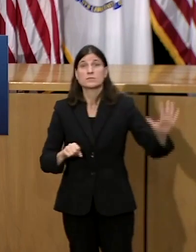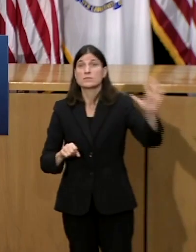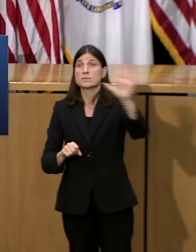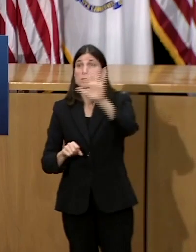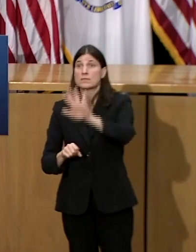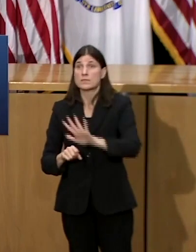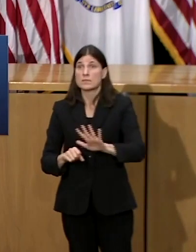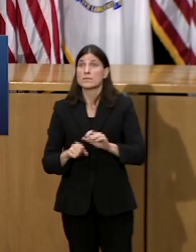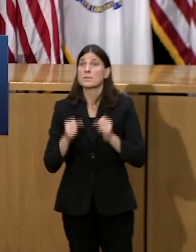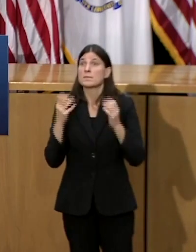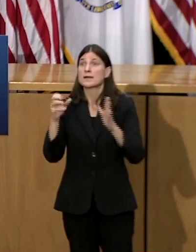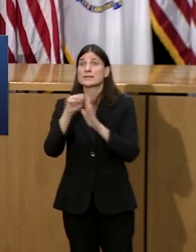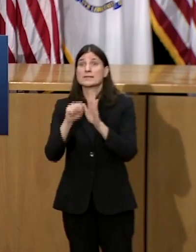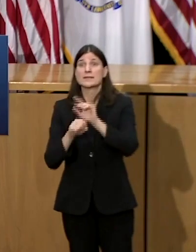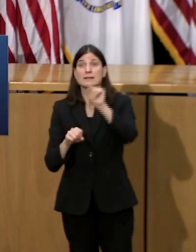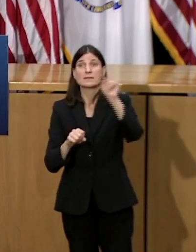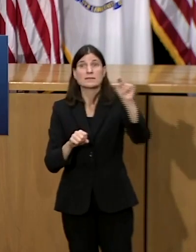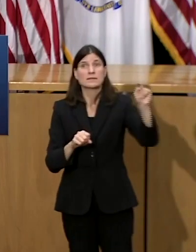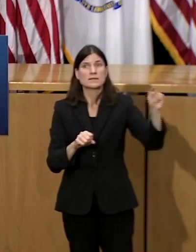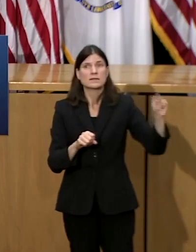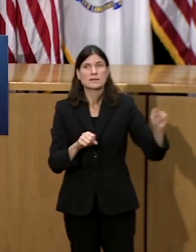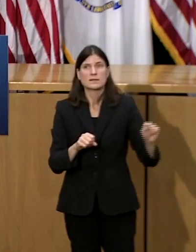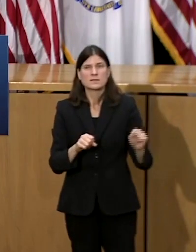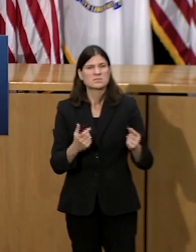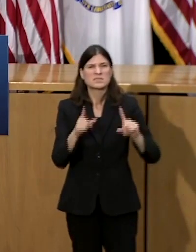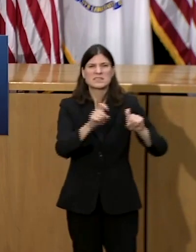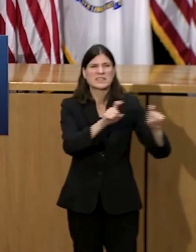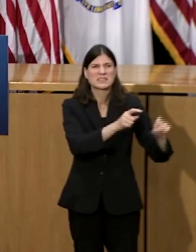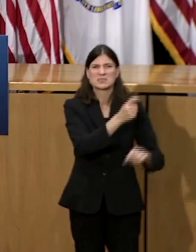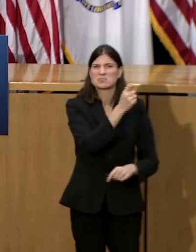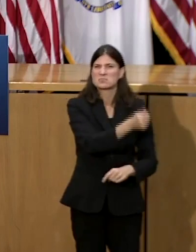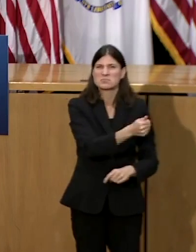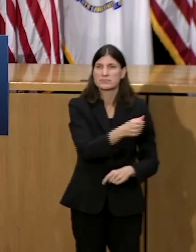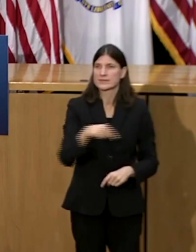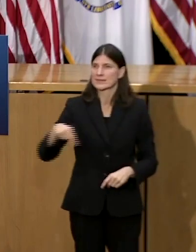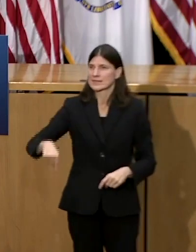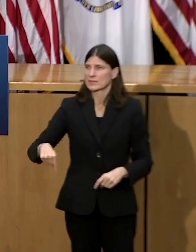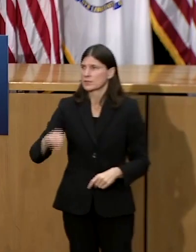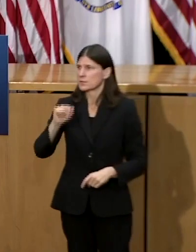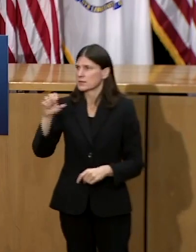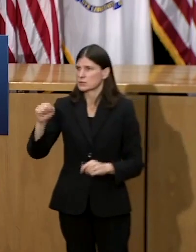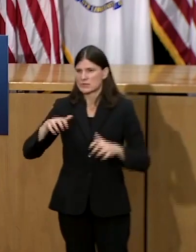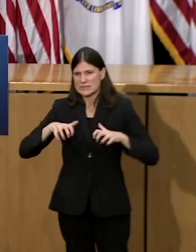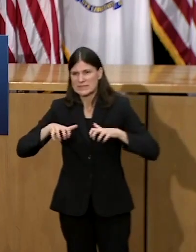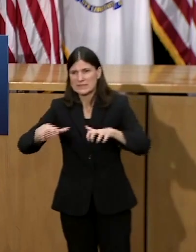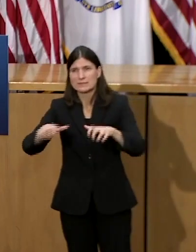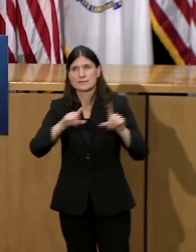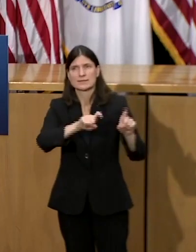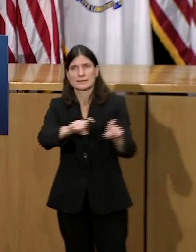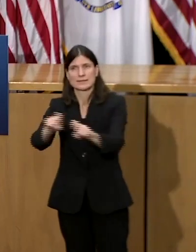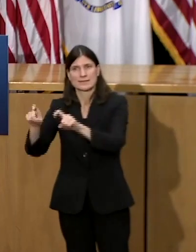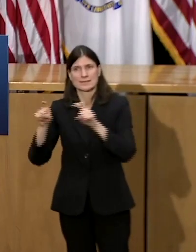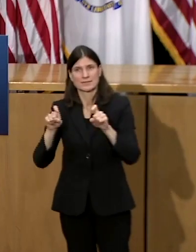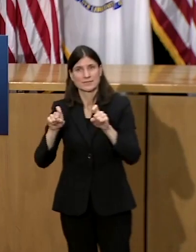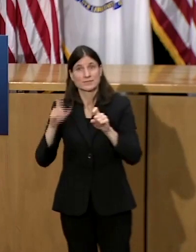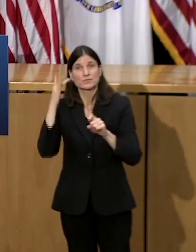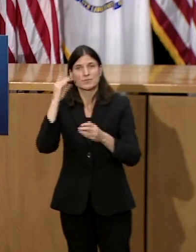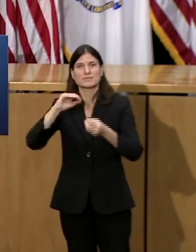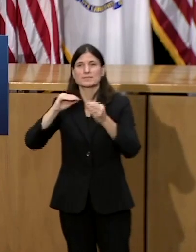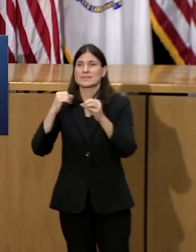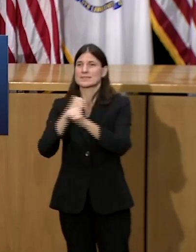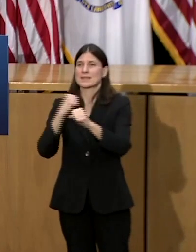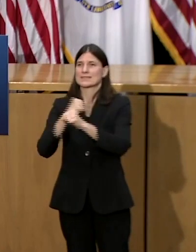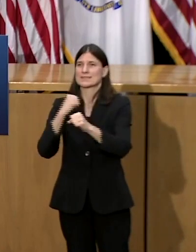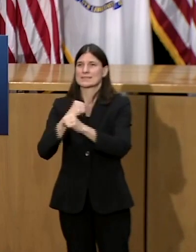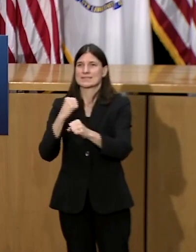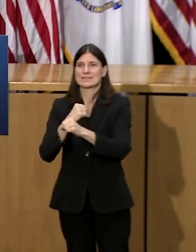at. What we heard from many communities, and we heard from our folks, our colleagues in New York, who are using a positive test rate as